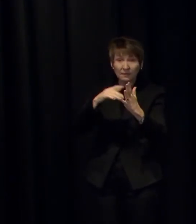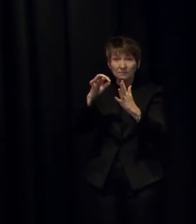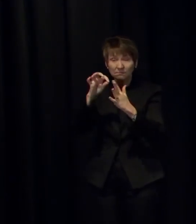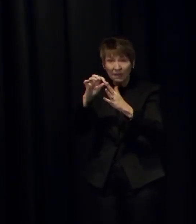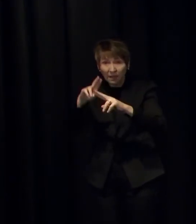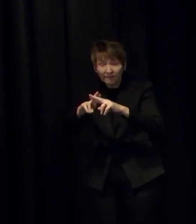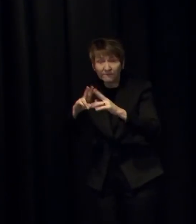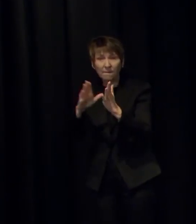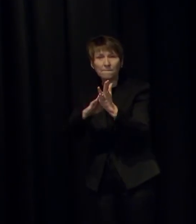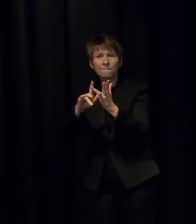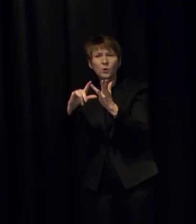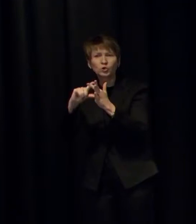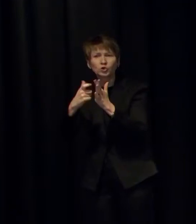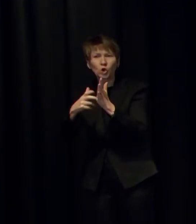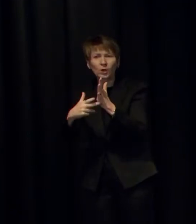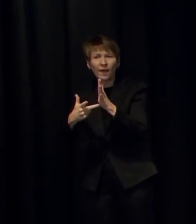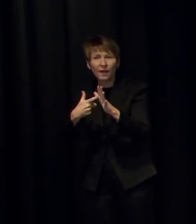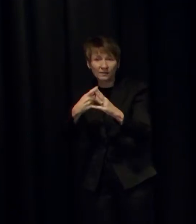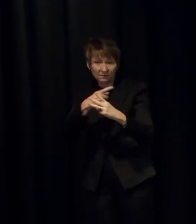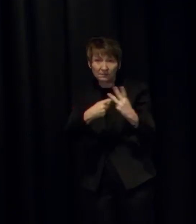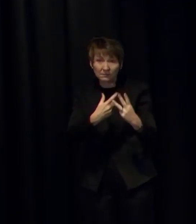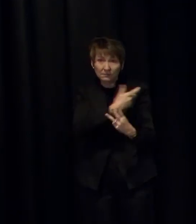the biggest and best reason.